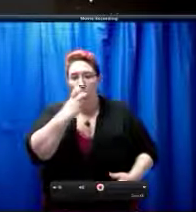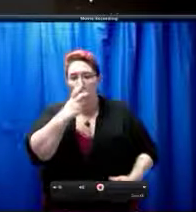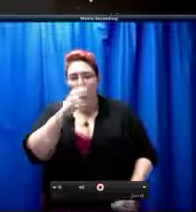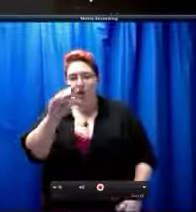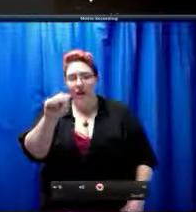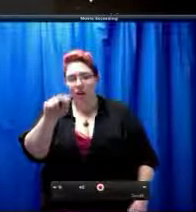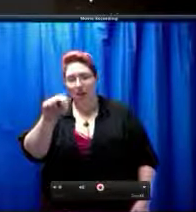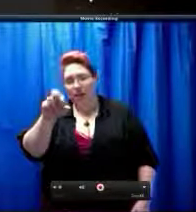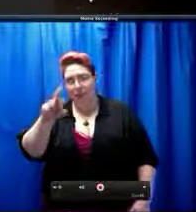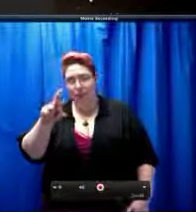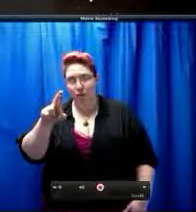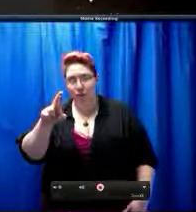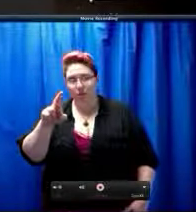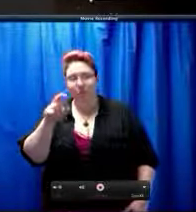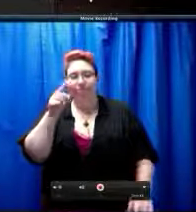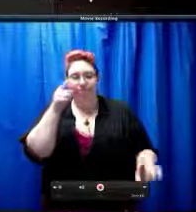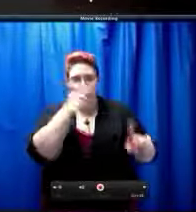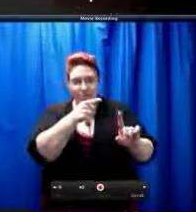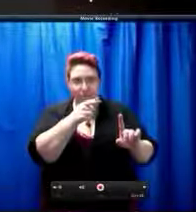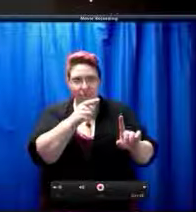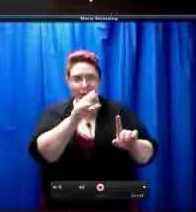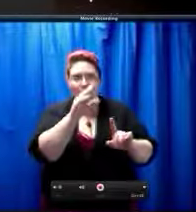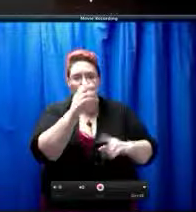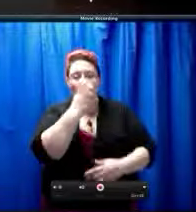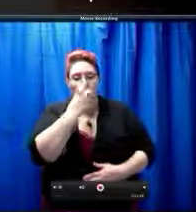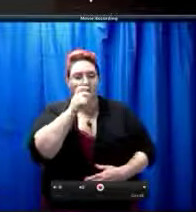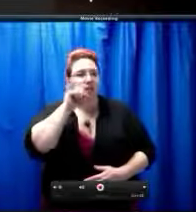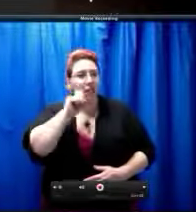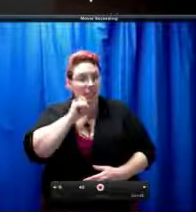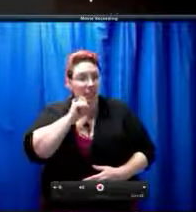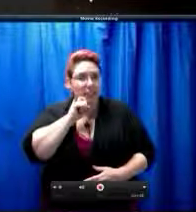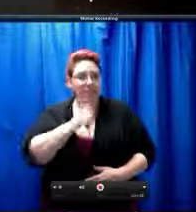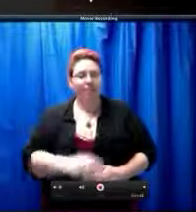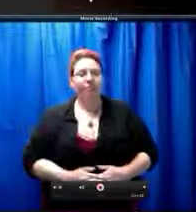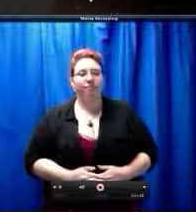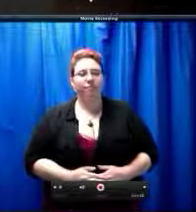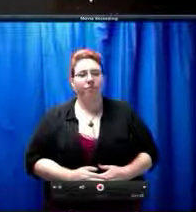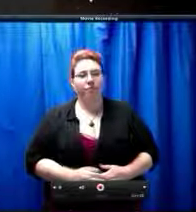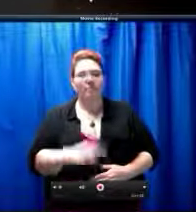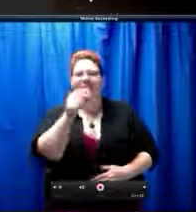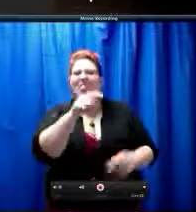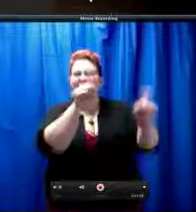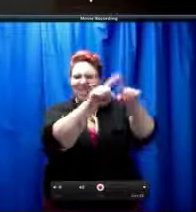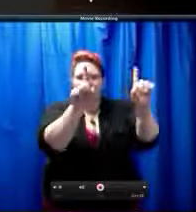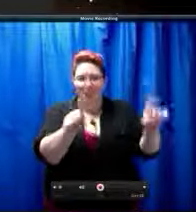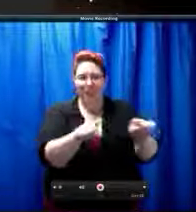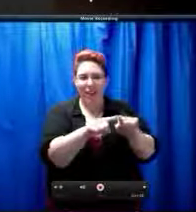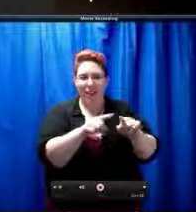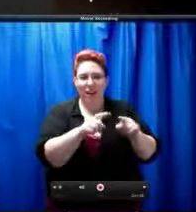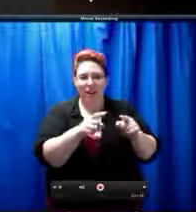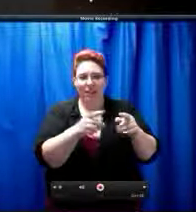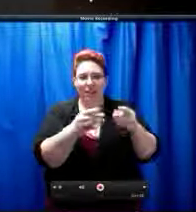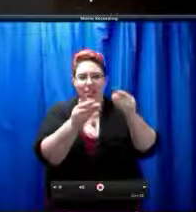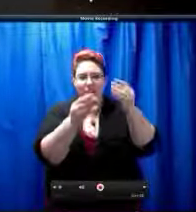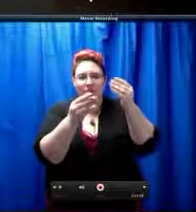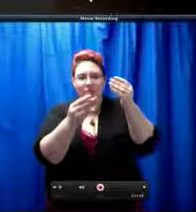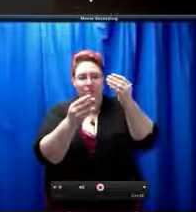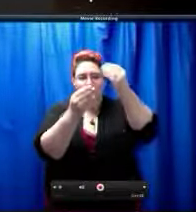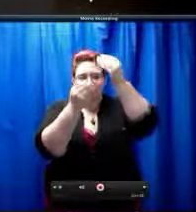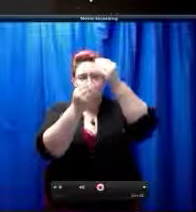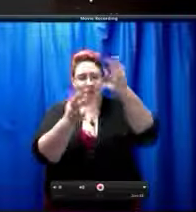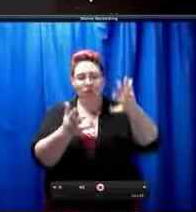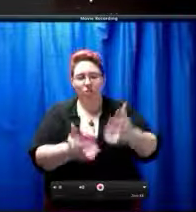alcohol. Now, I like this slide because it's got a lot of information. You're going to get, at the end of this, some information that's pretty